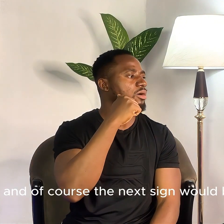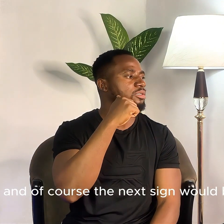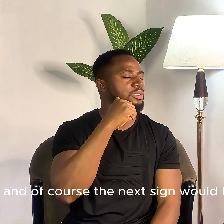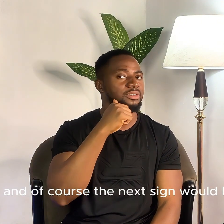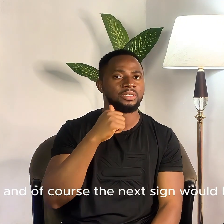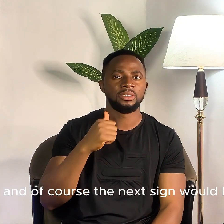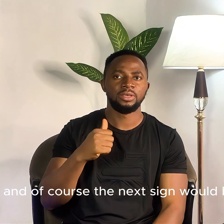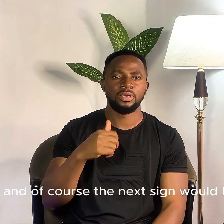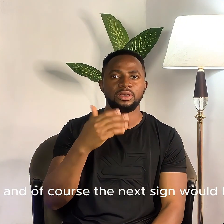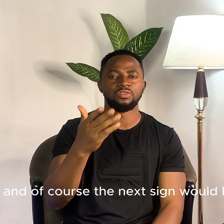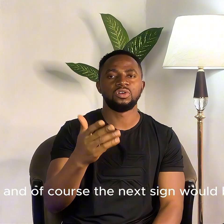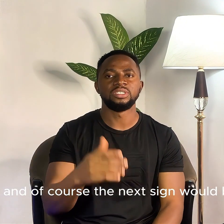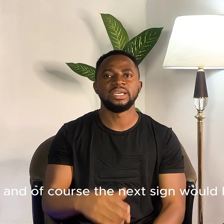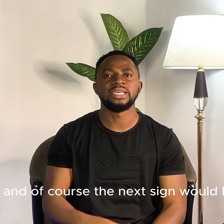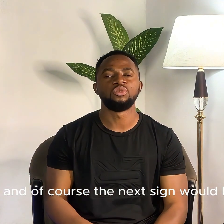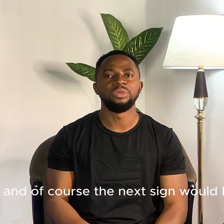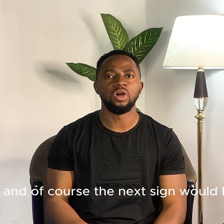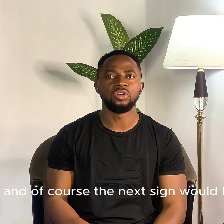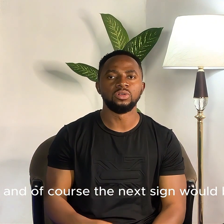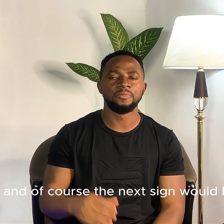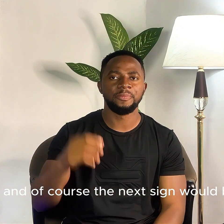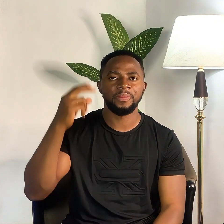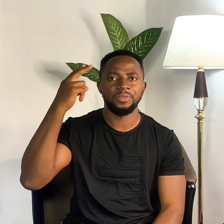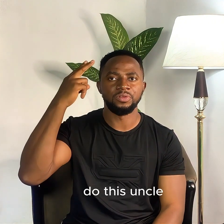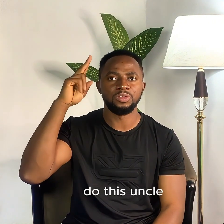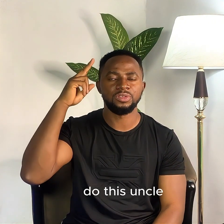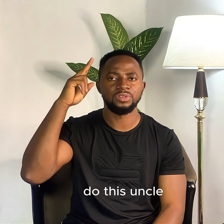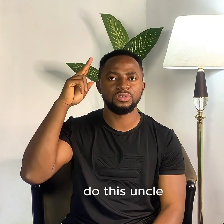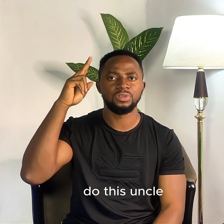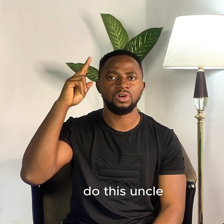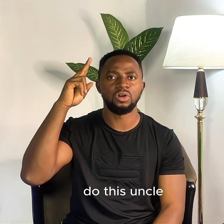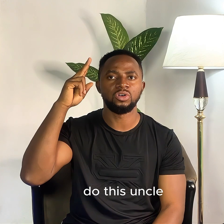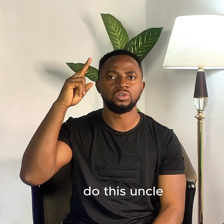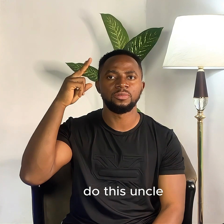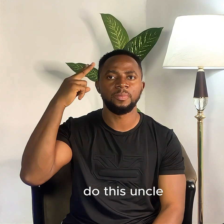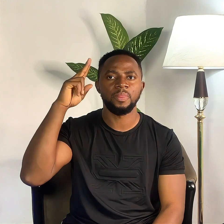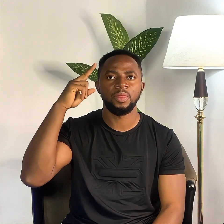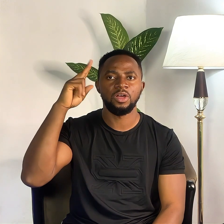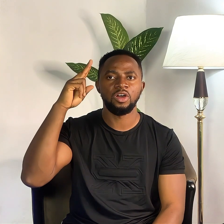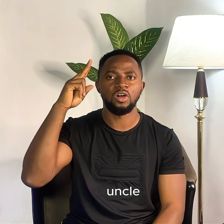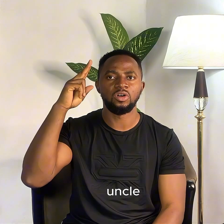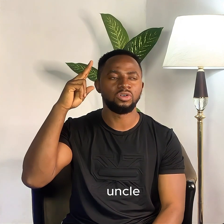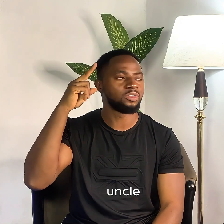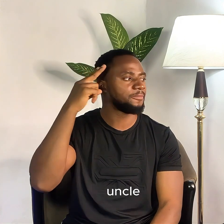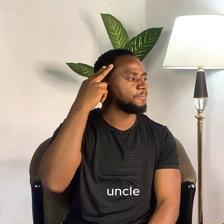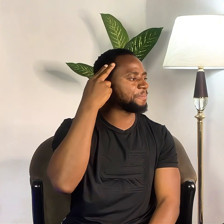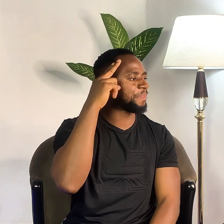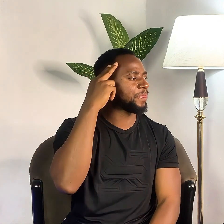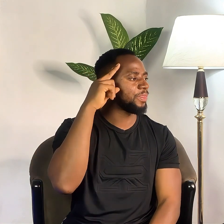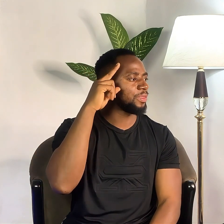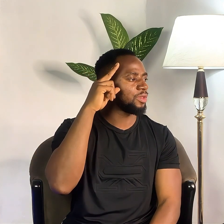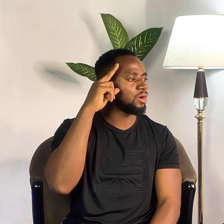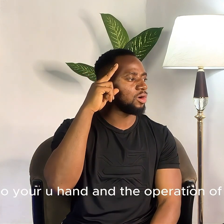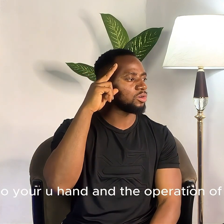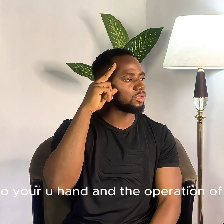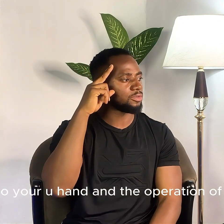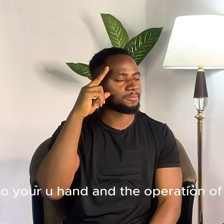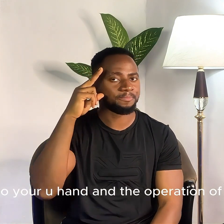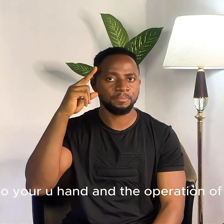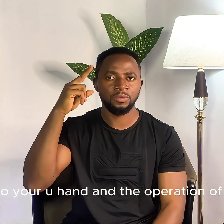Aunt. And of course the next sign would be uncle. Do this. Uncle. uncle, uncle.